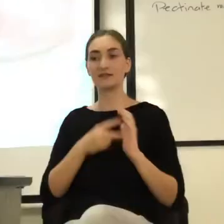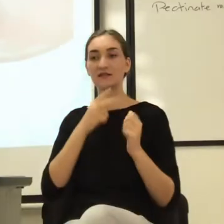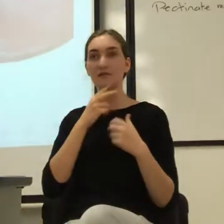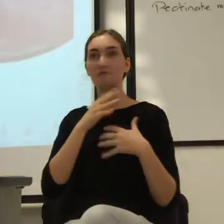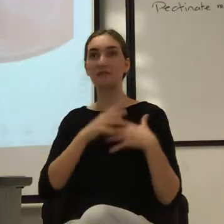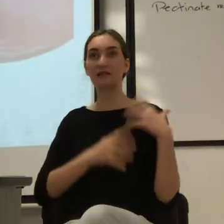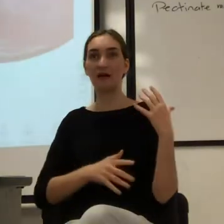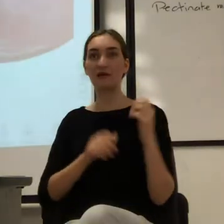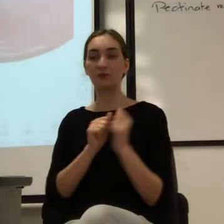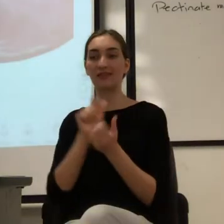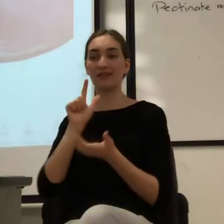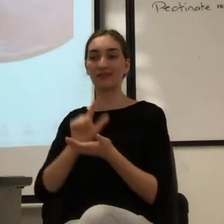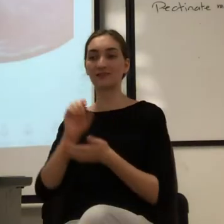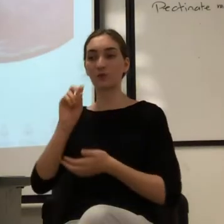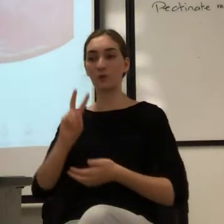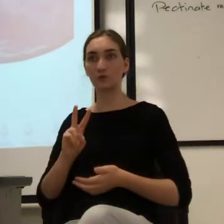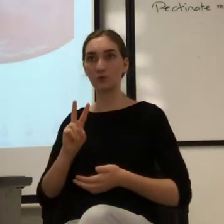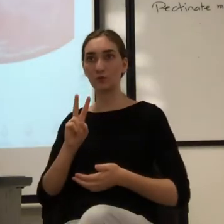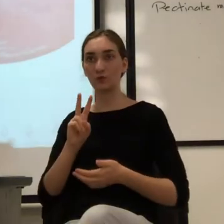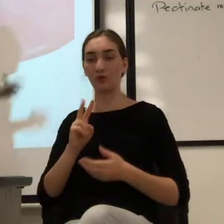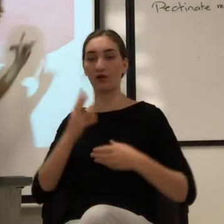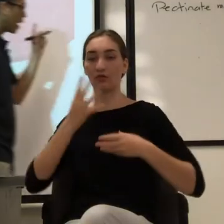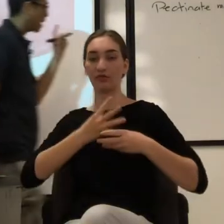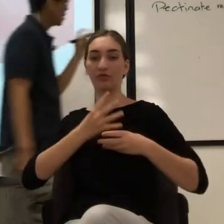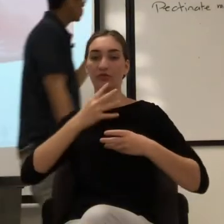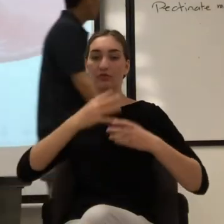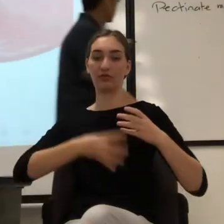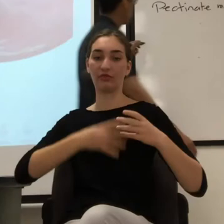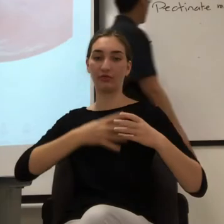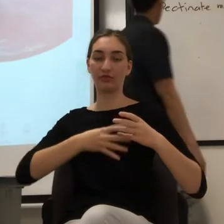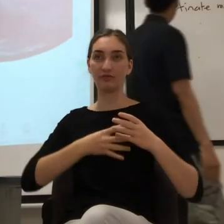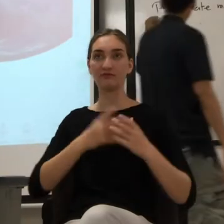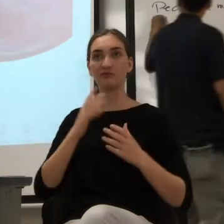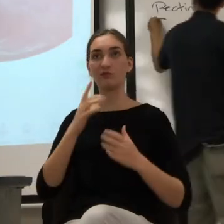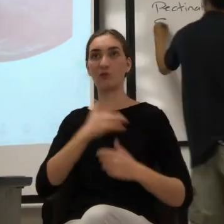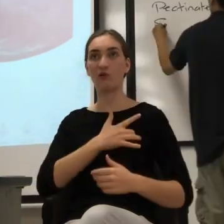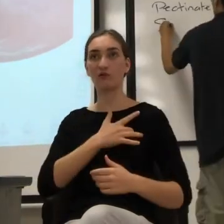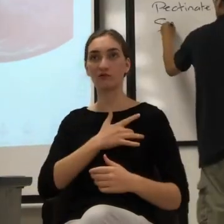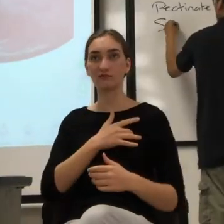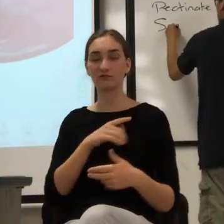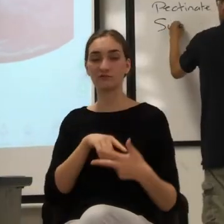find those. Let me write them down here. So you got superior vena cava,